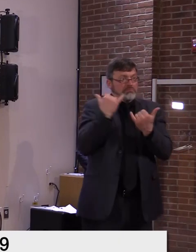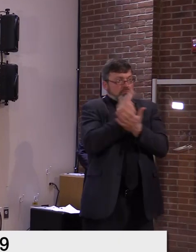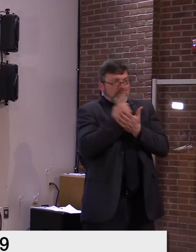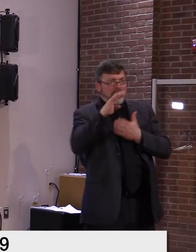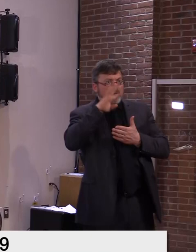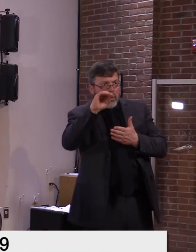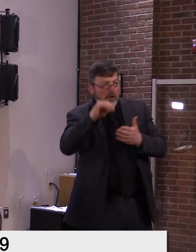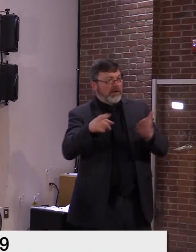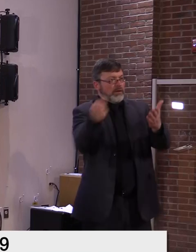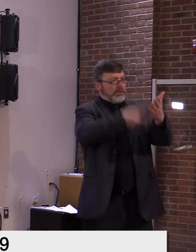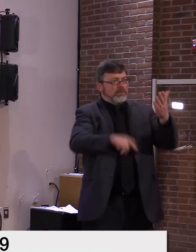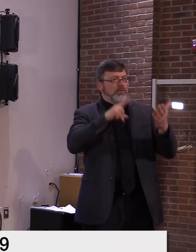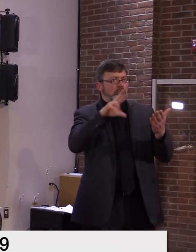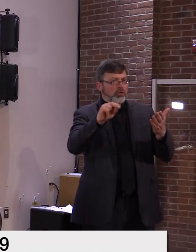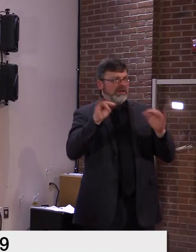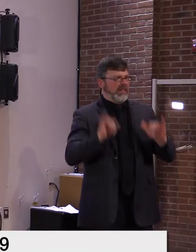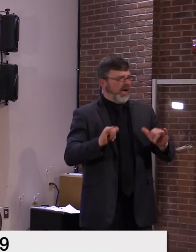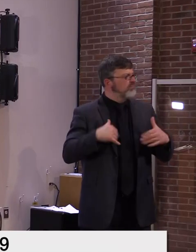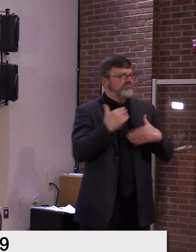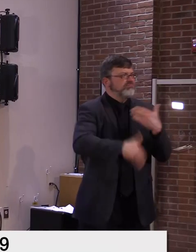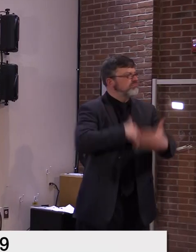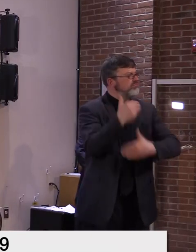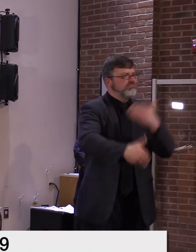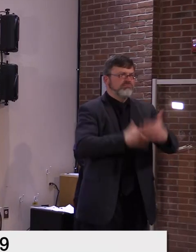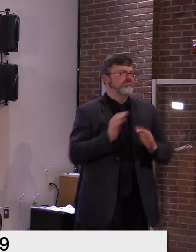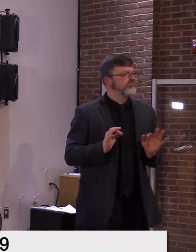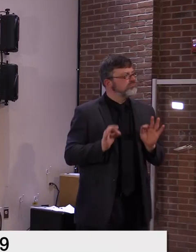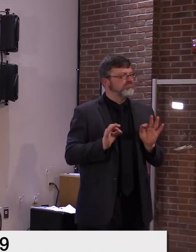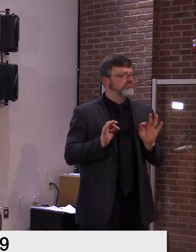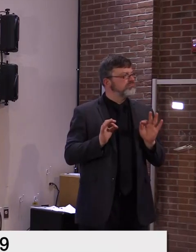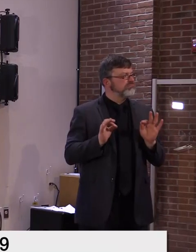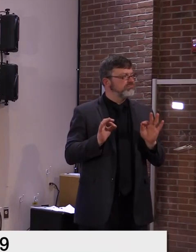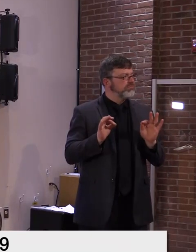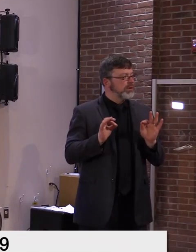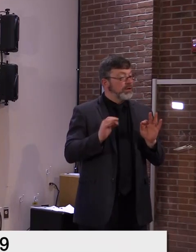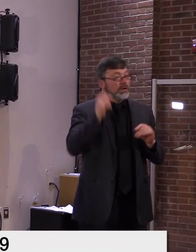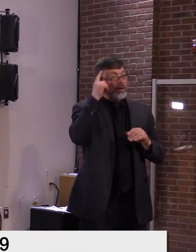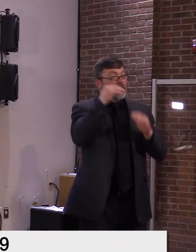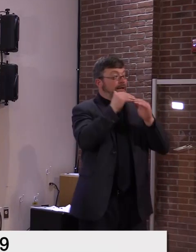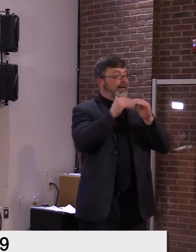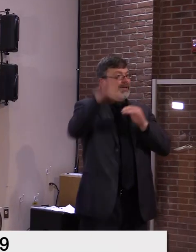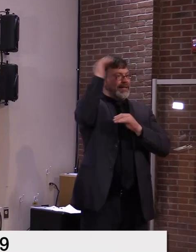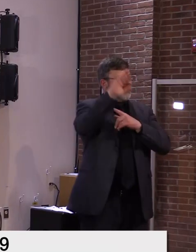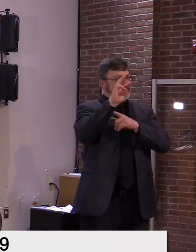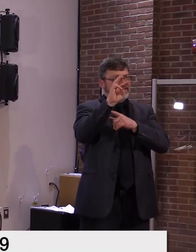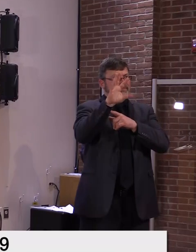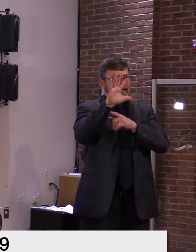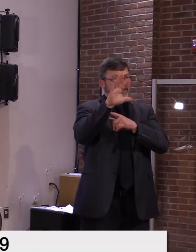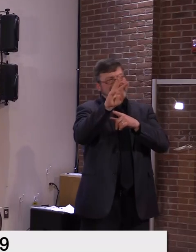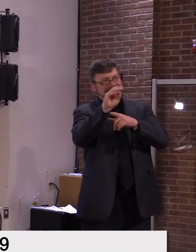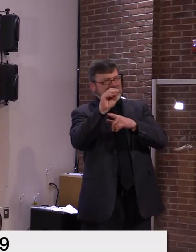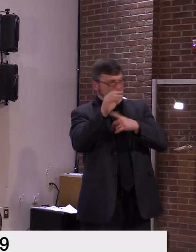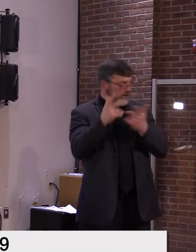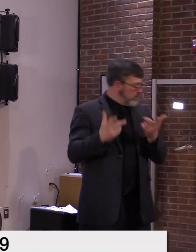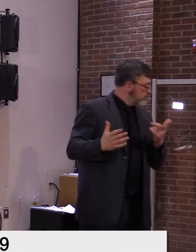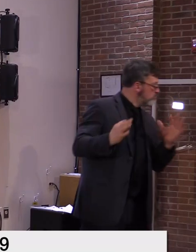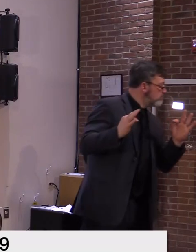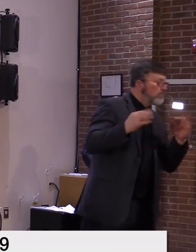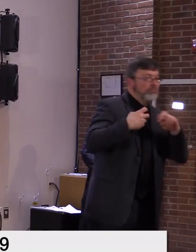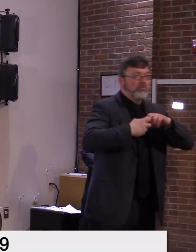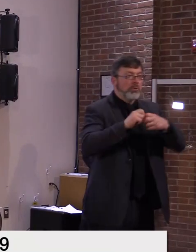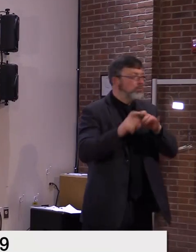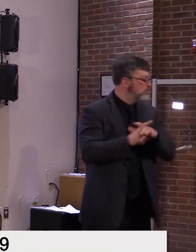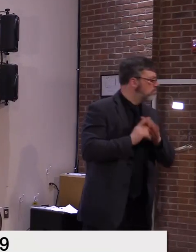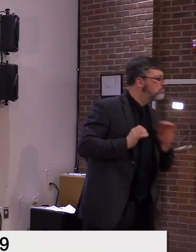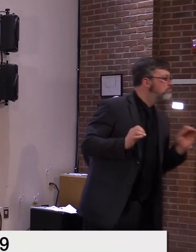set, and even less common adverse outcomes in terms of hospitalizations or deaths. This